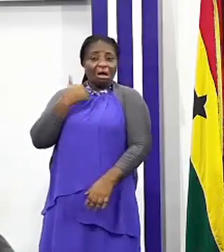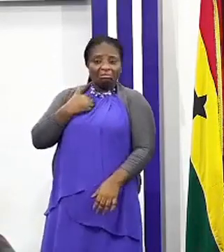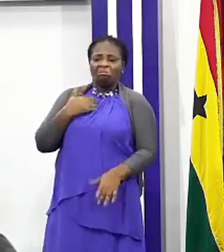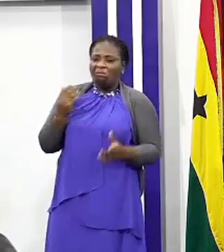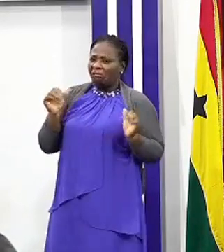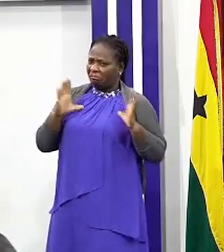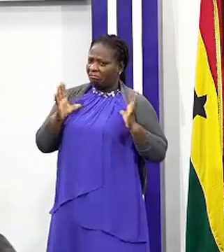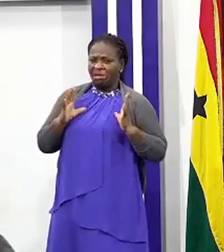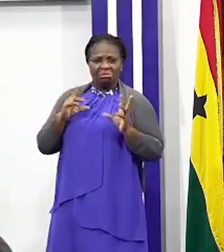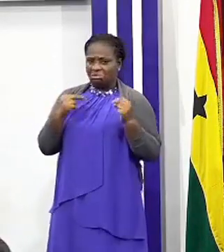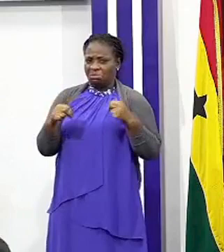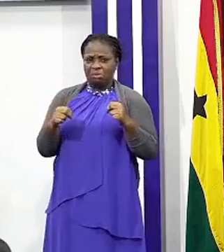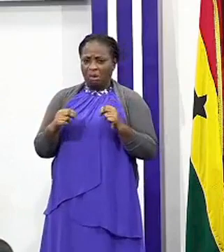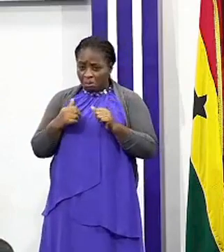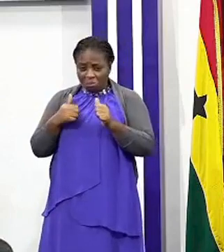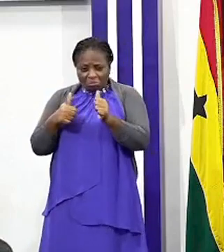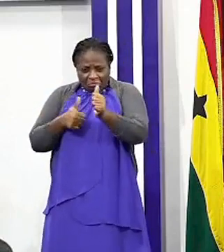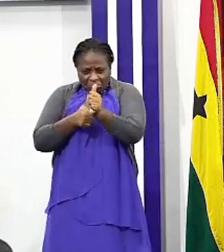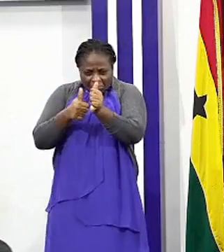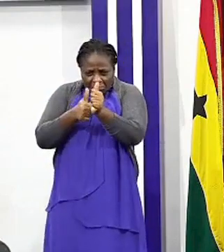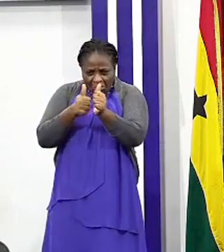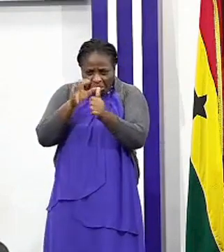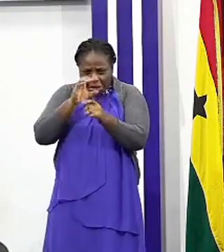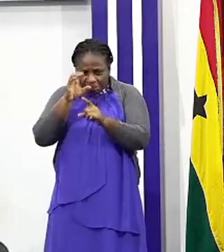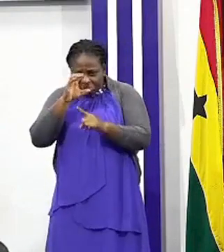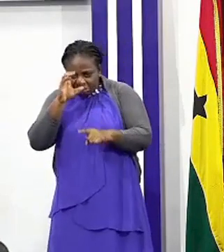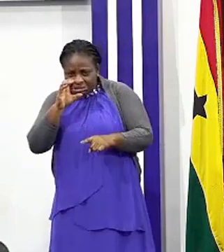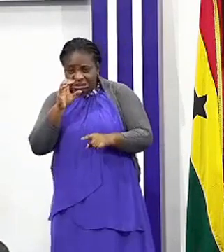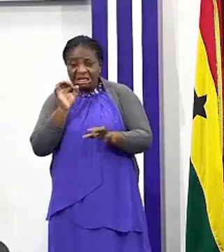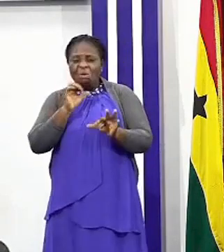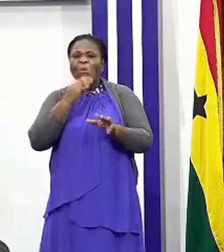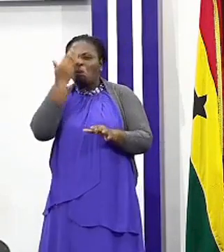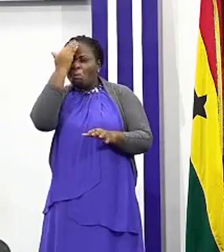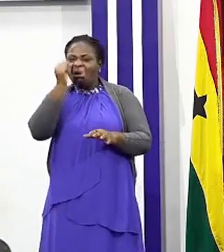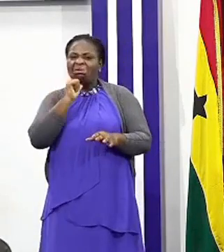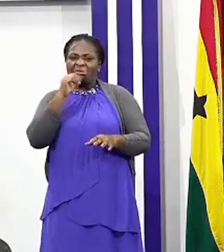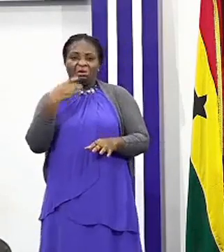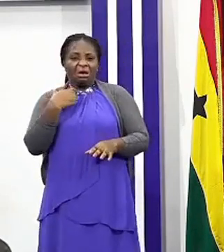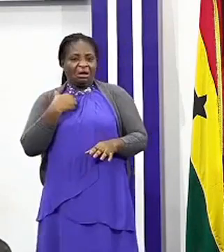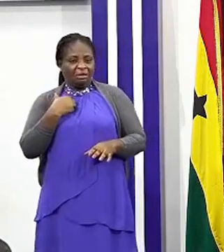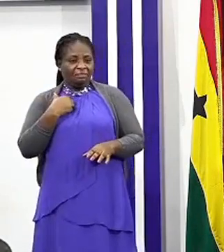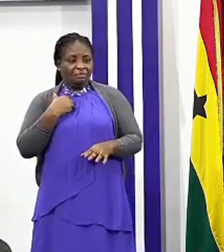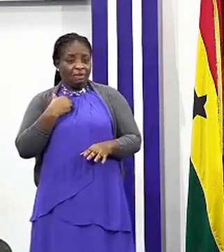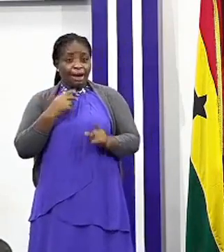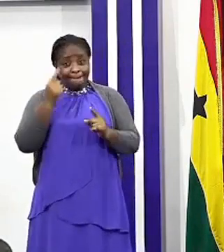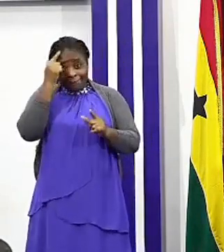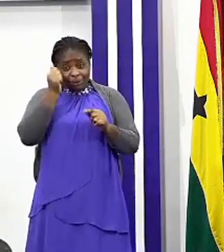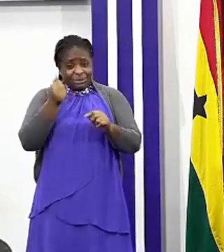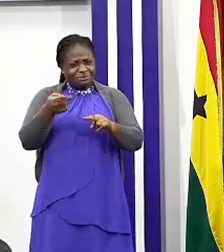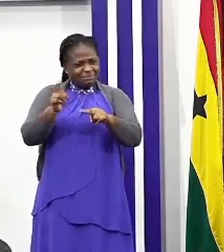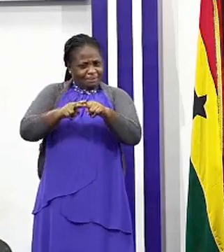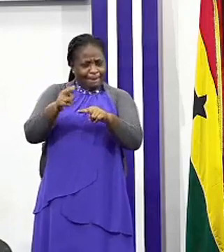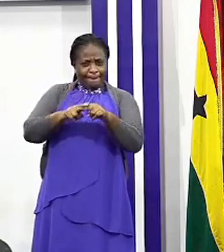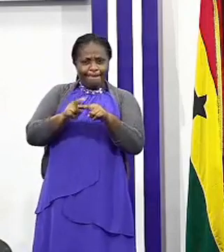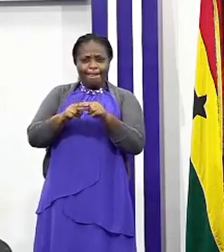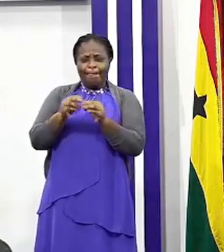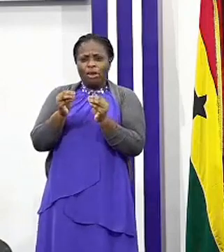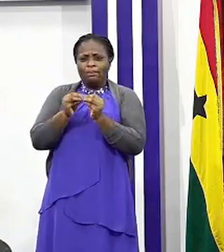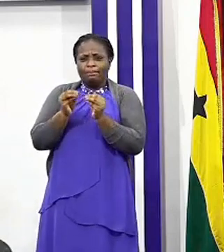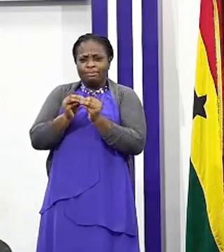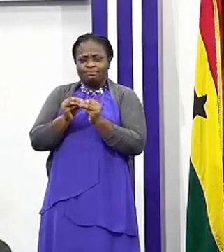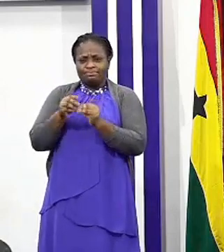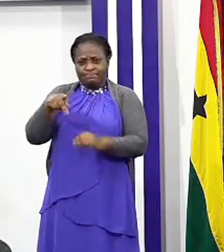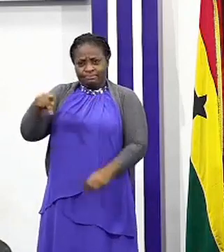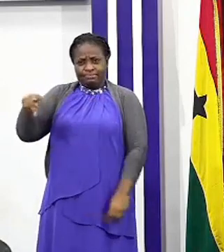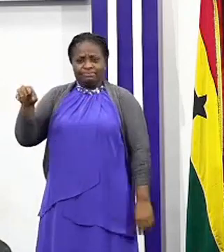follow up and see why is it that they do not have. Because we have actually increase the number of PPEs that have been